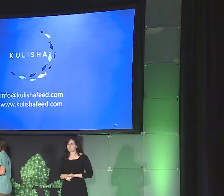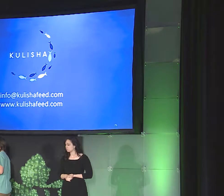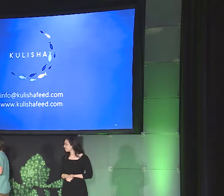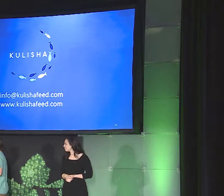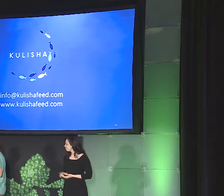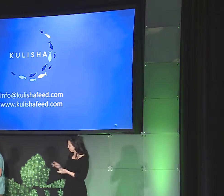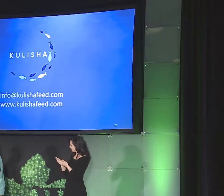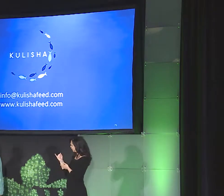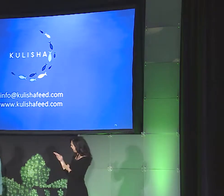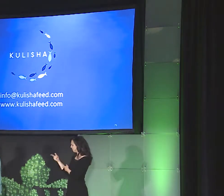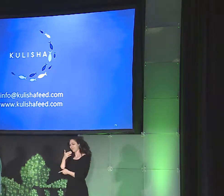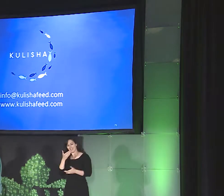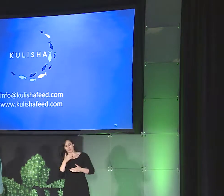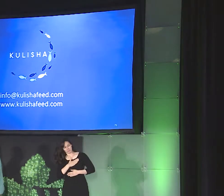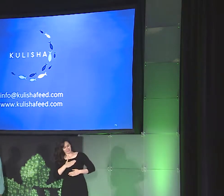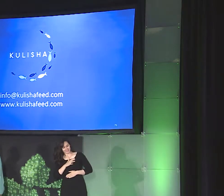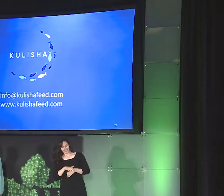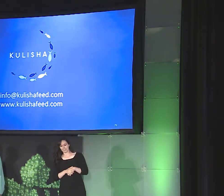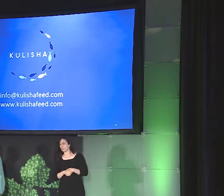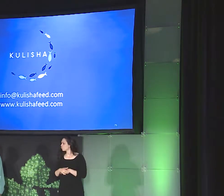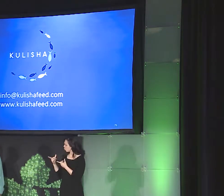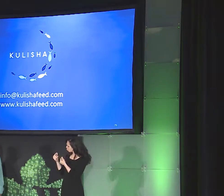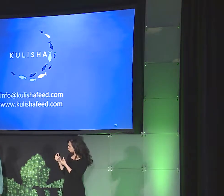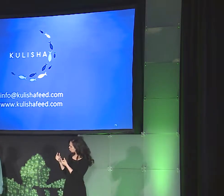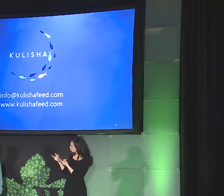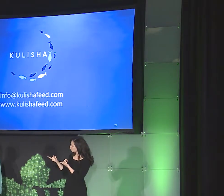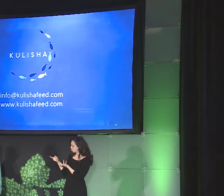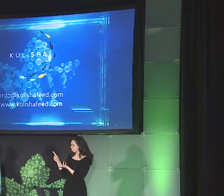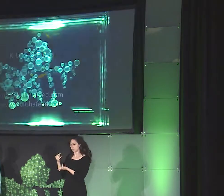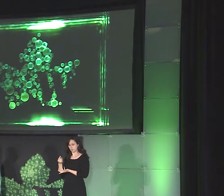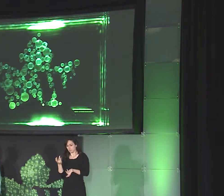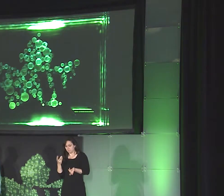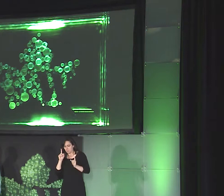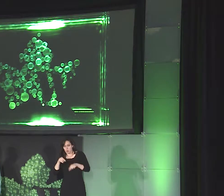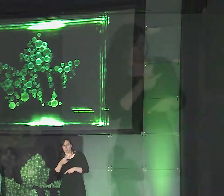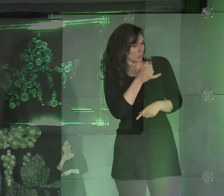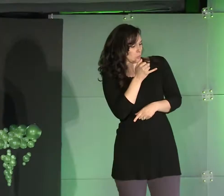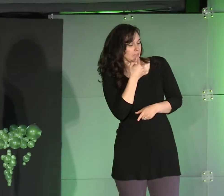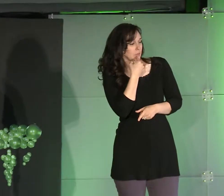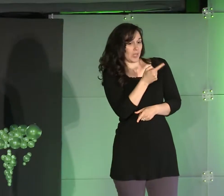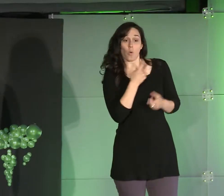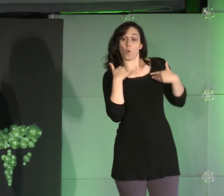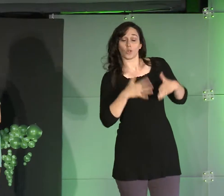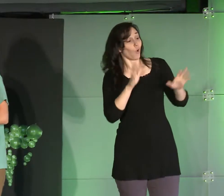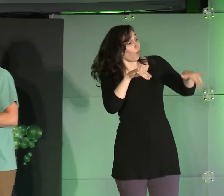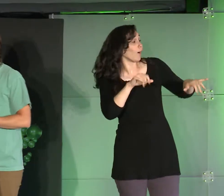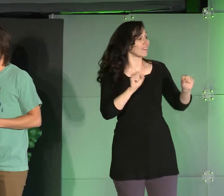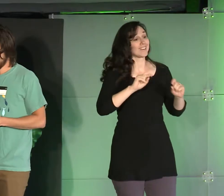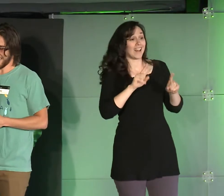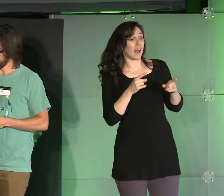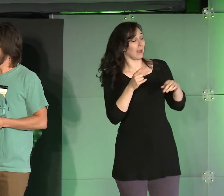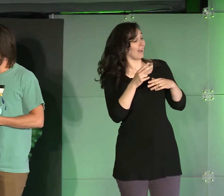Nice job. Thank you, I appreciate it. So what do you do? Do you just like go for a drink or whatever and then say to the owner, hey, can I grow black fly